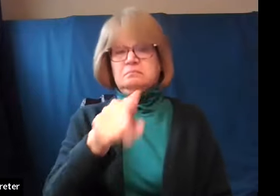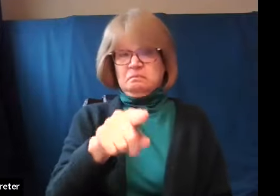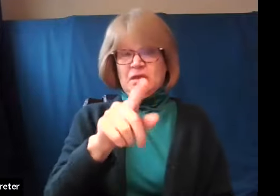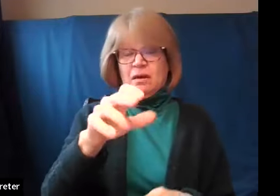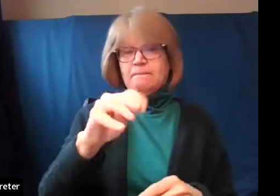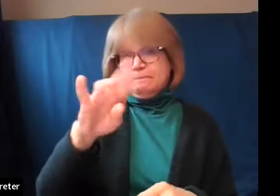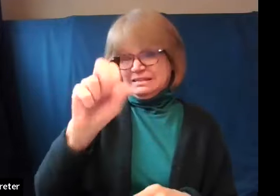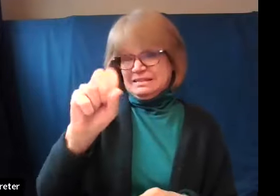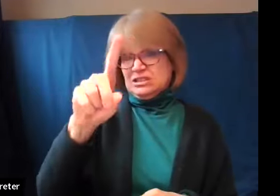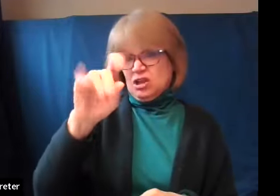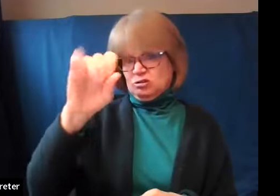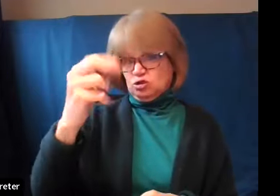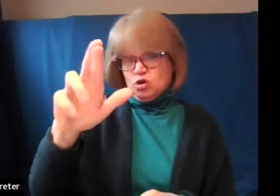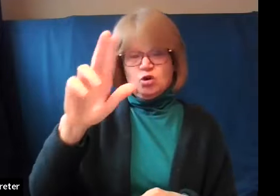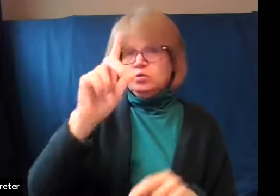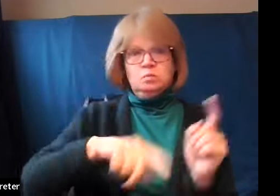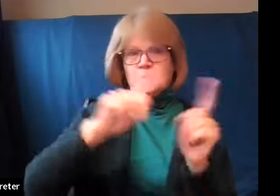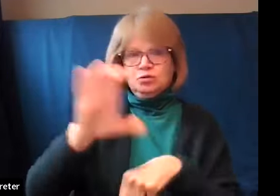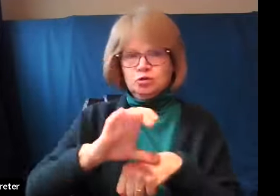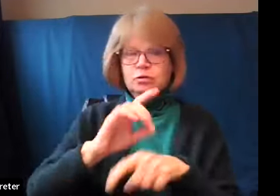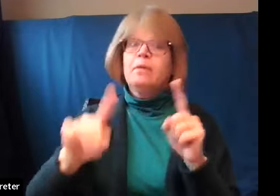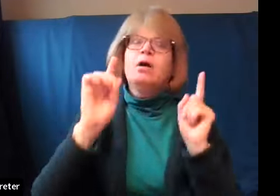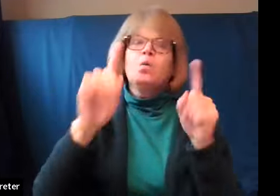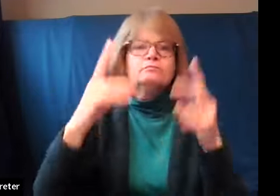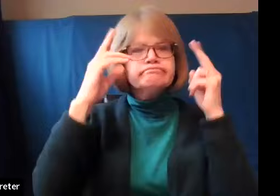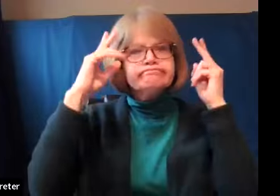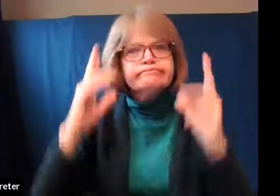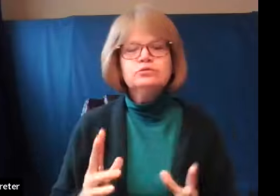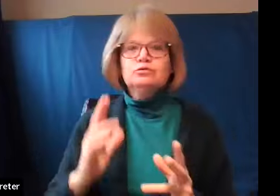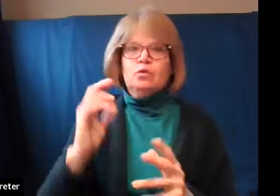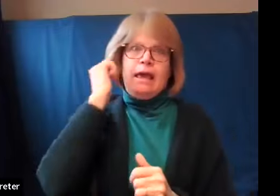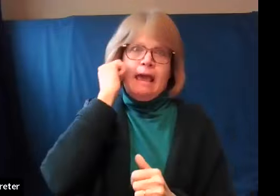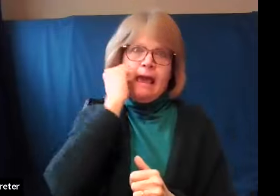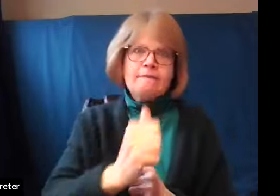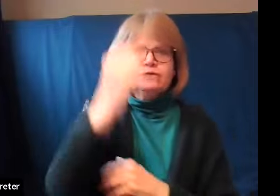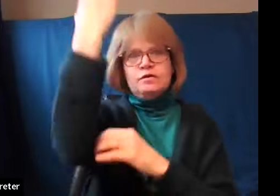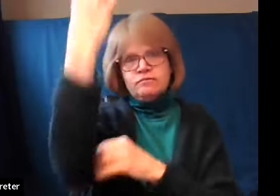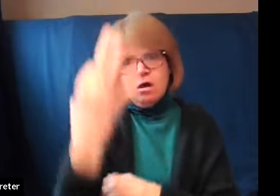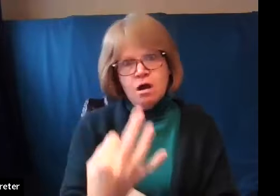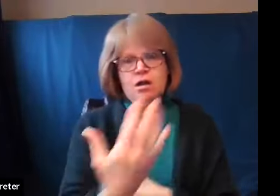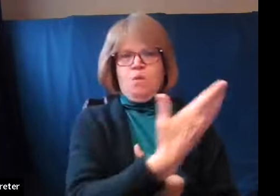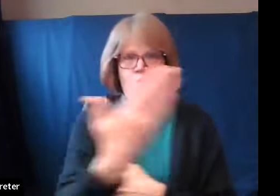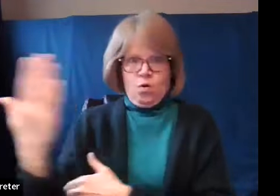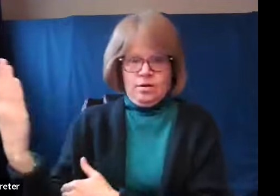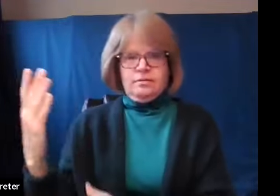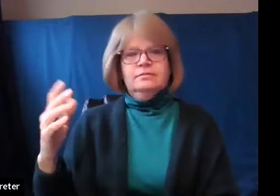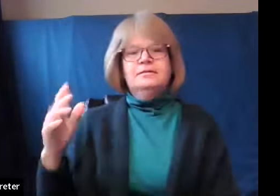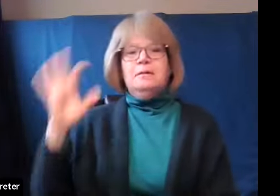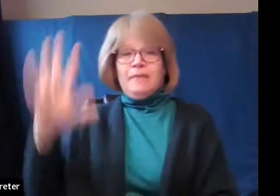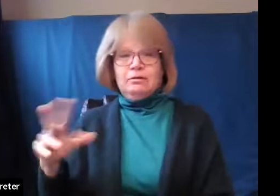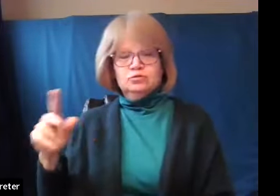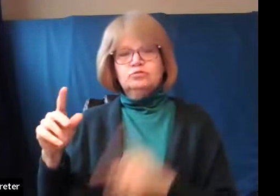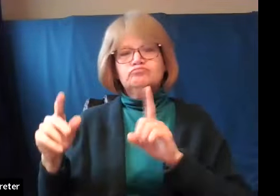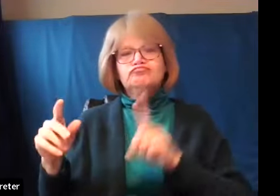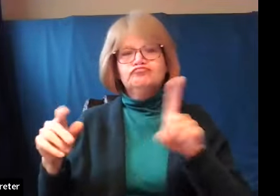church, but she could get to the beauty shop religiously every Friday morning. Pastor Cutler saw her there as he looked